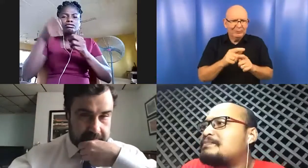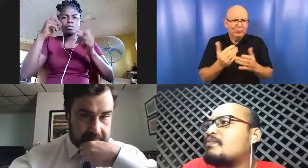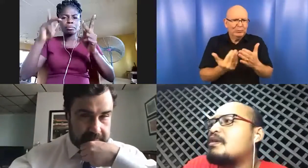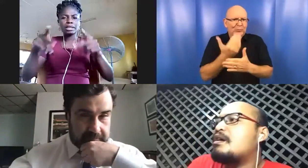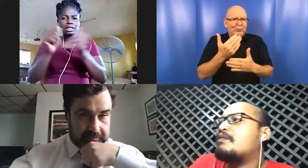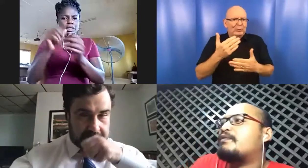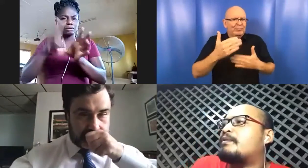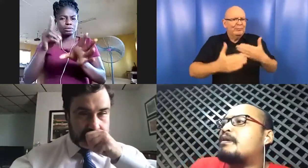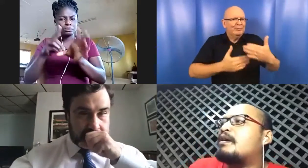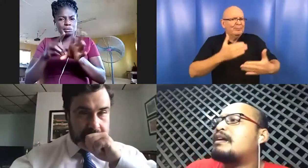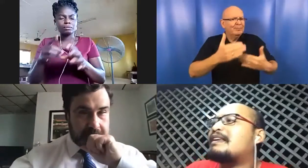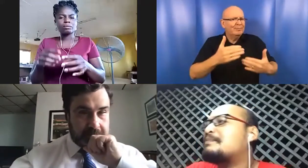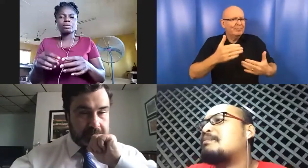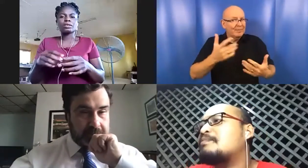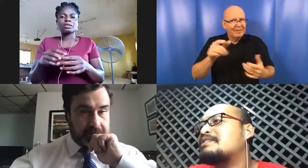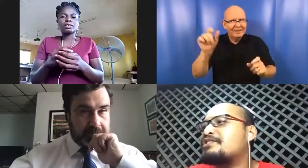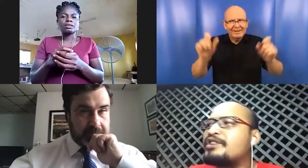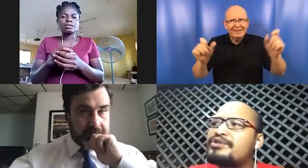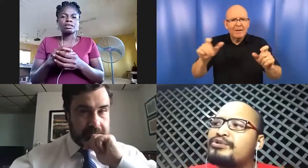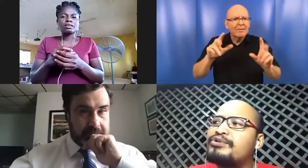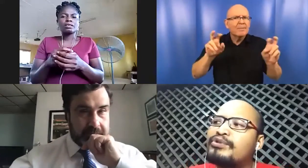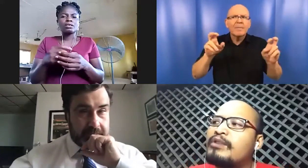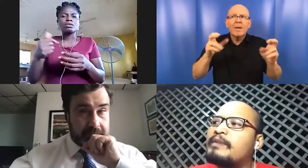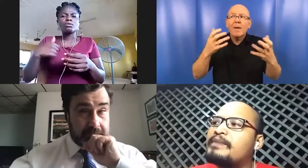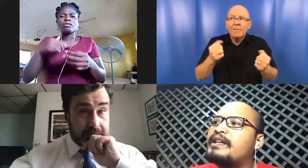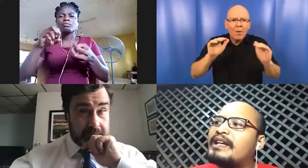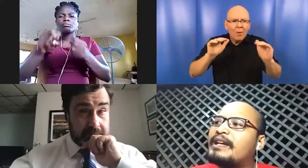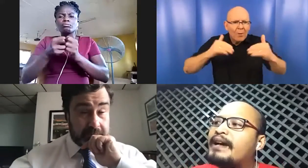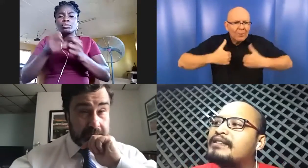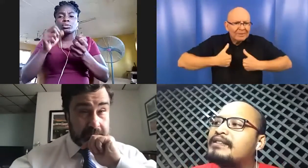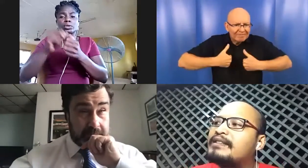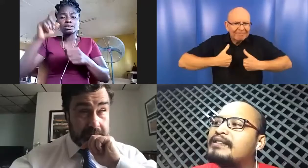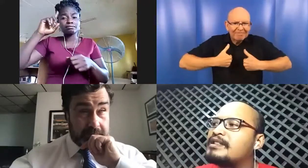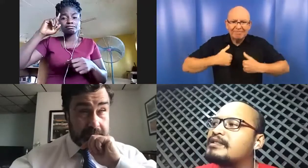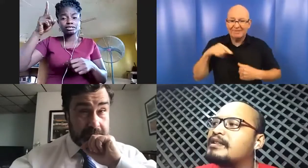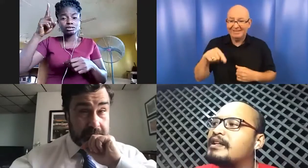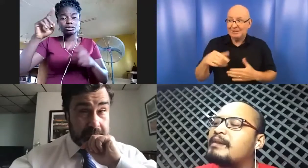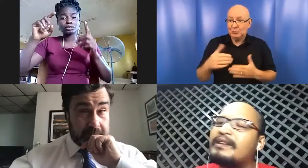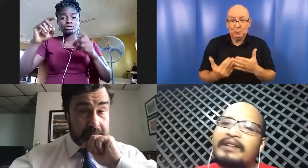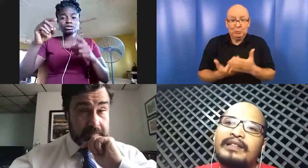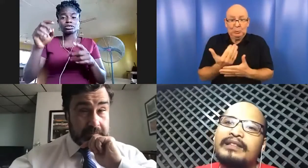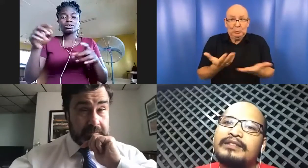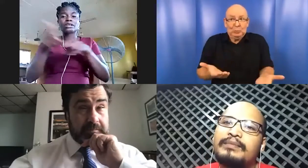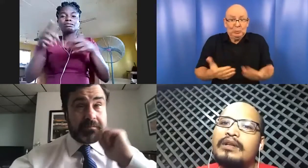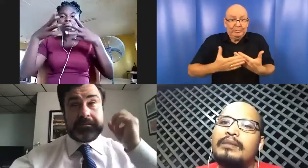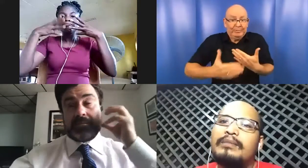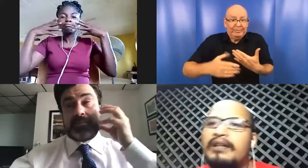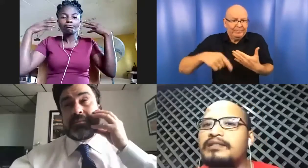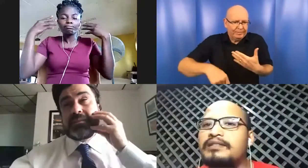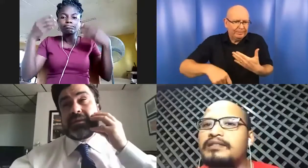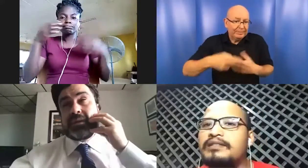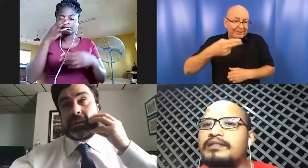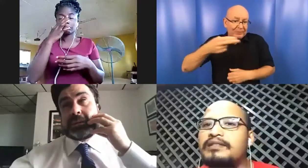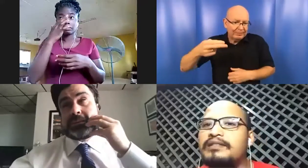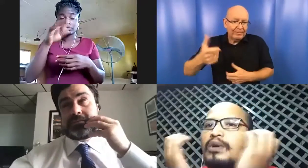autism, that has a problem with sensory issues to wear PPE like mask, face shield in public facilities, because it's